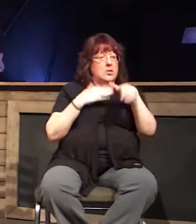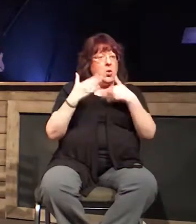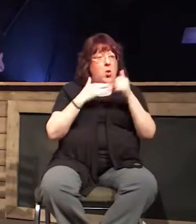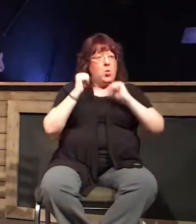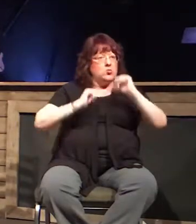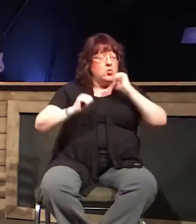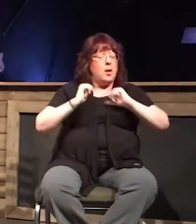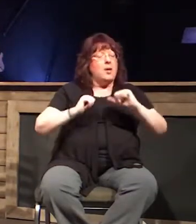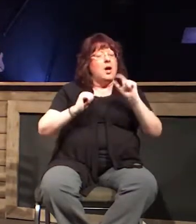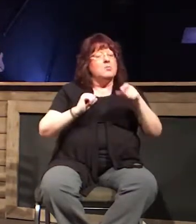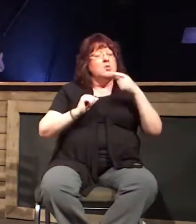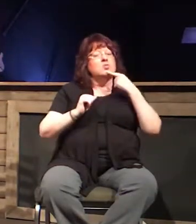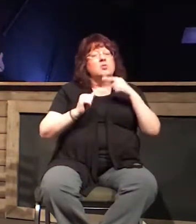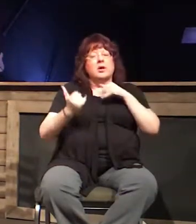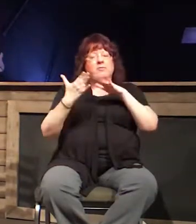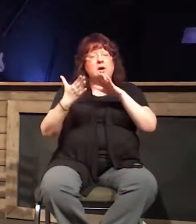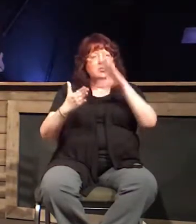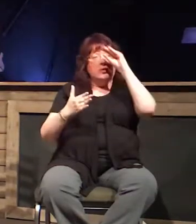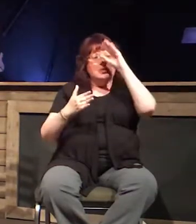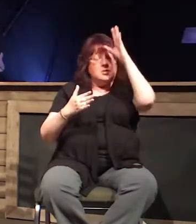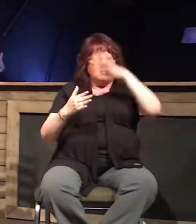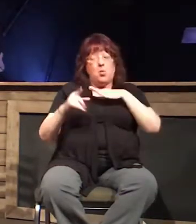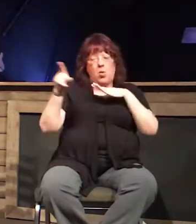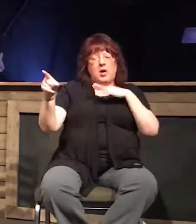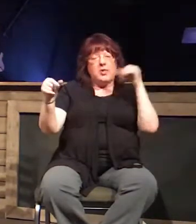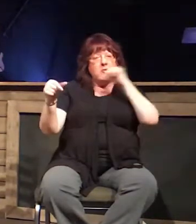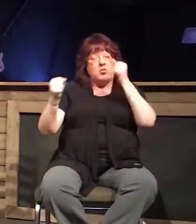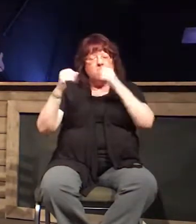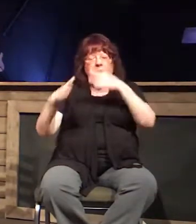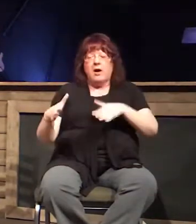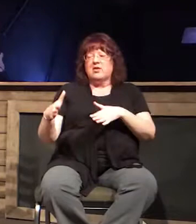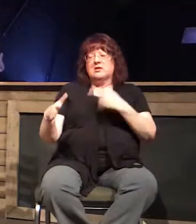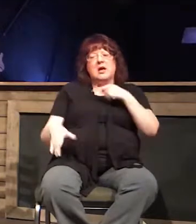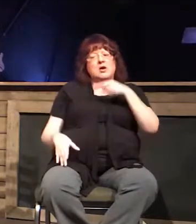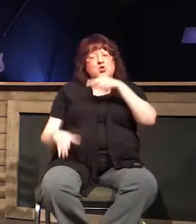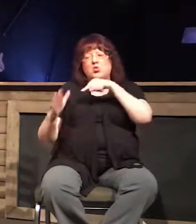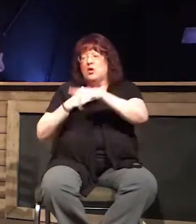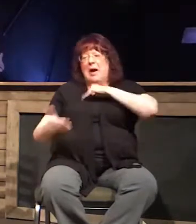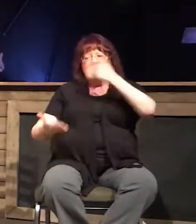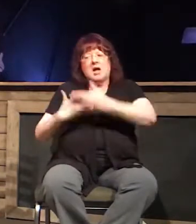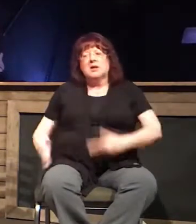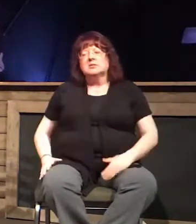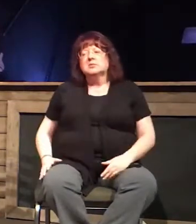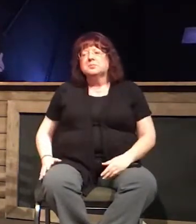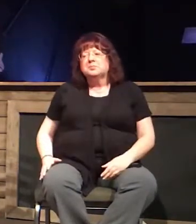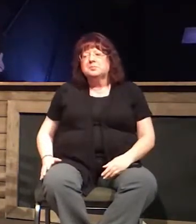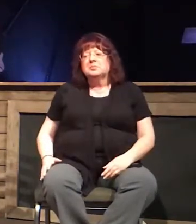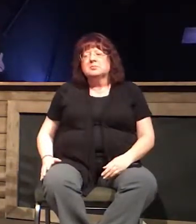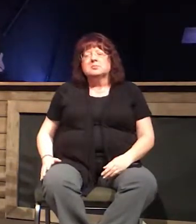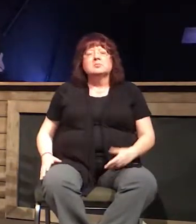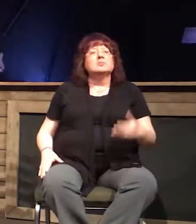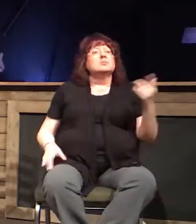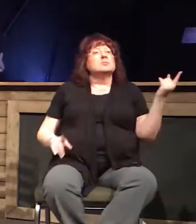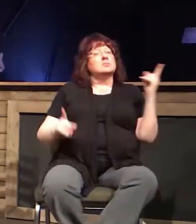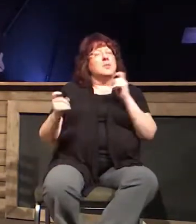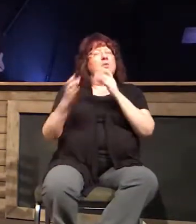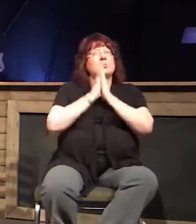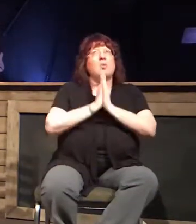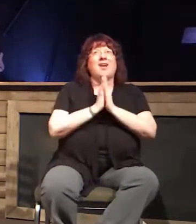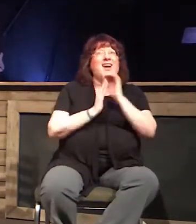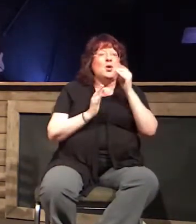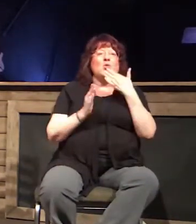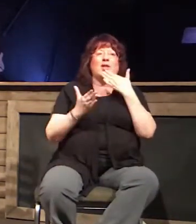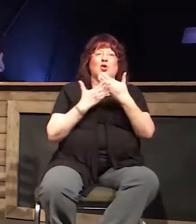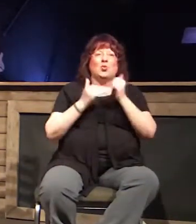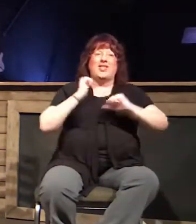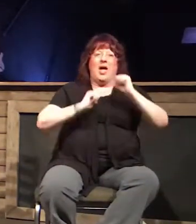whole drama was I was supposed to confront the young man in the other car who was a drunk driver and just say, "You killed my son." And on the way there, I was praying, because I don't do